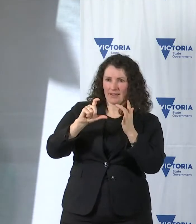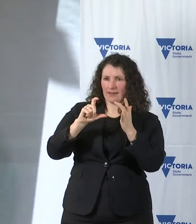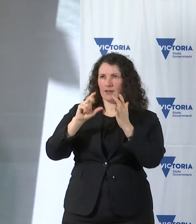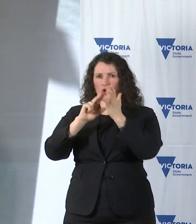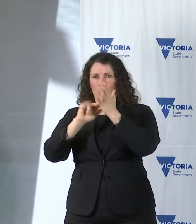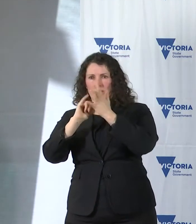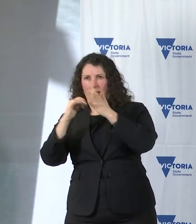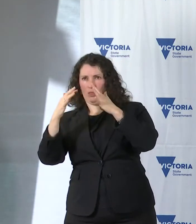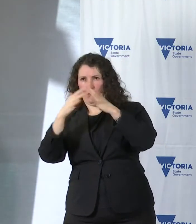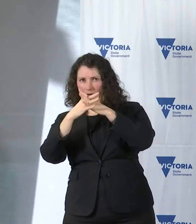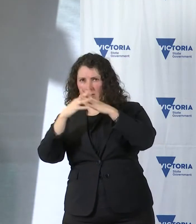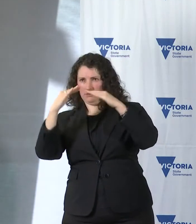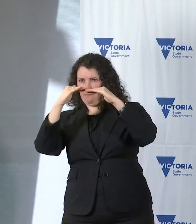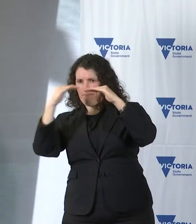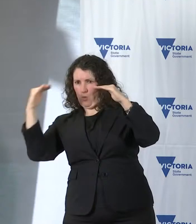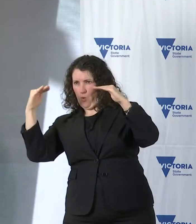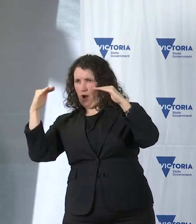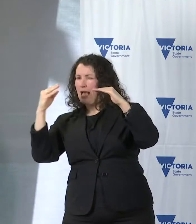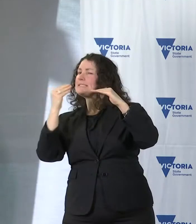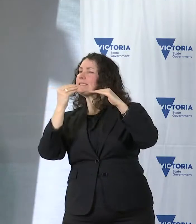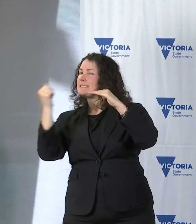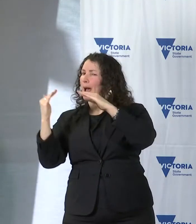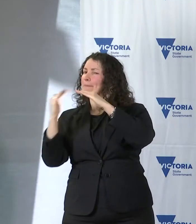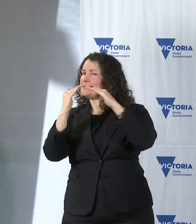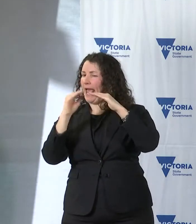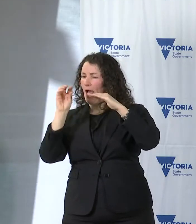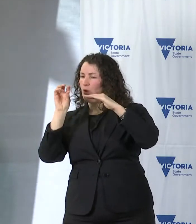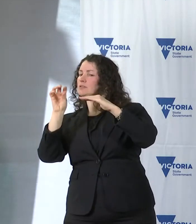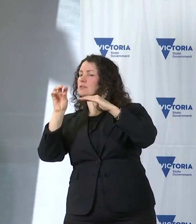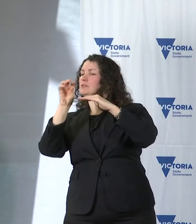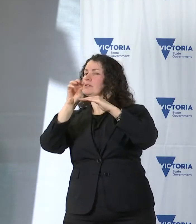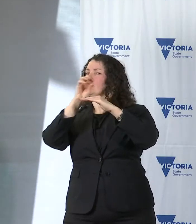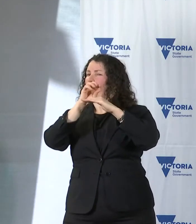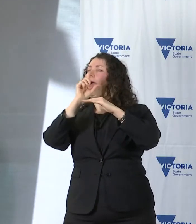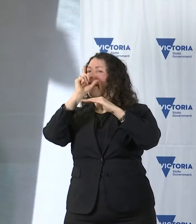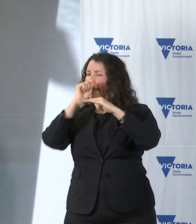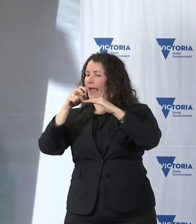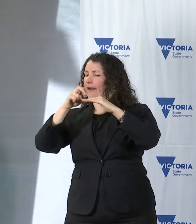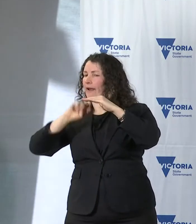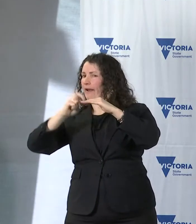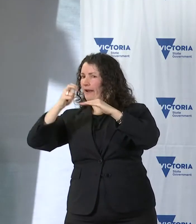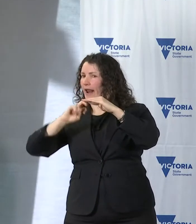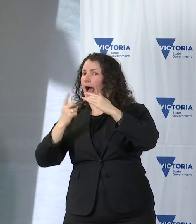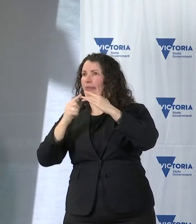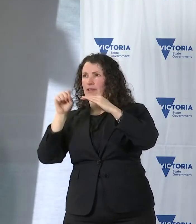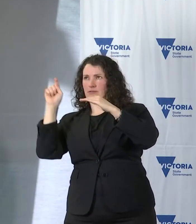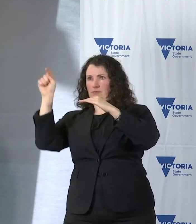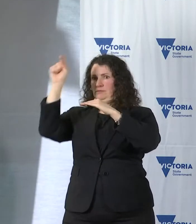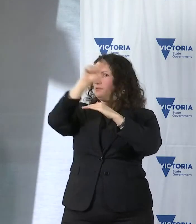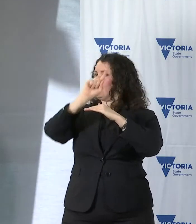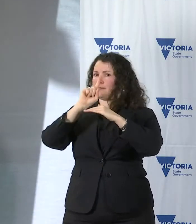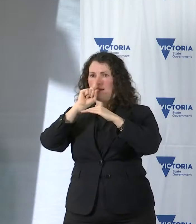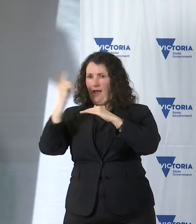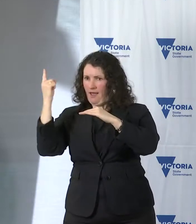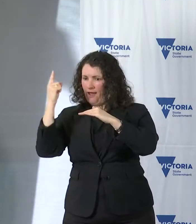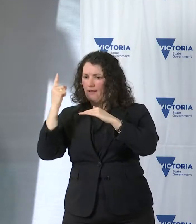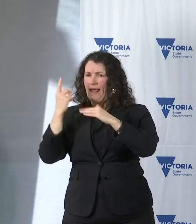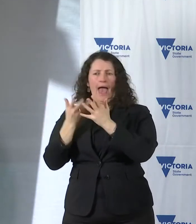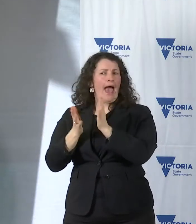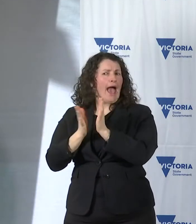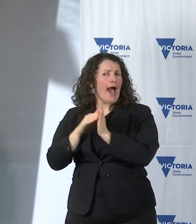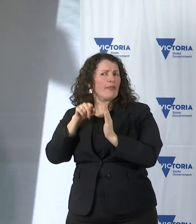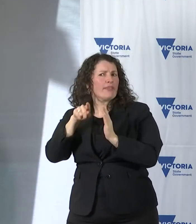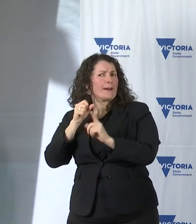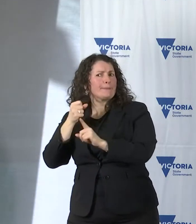why the figures don't perfectly match. Having said all that, of course, the recent